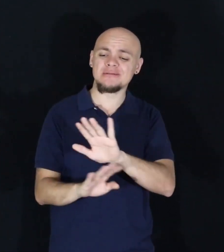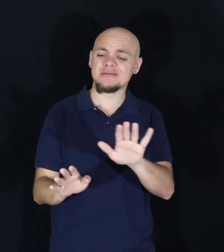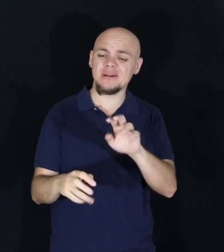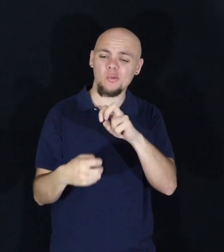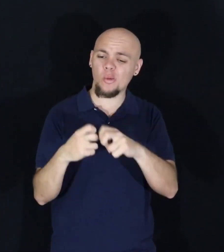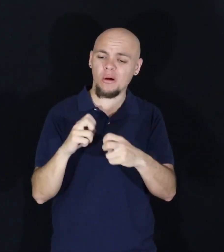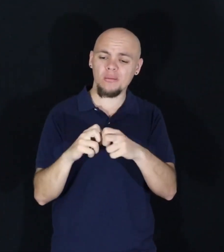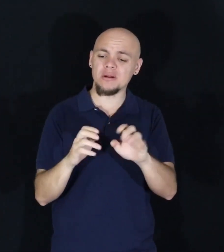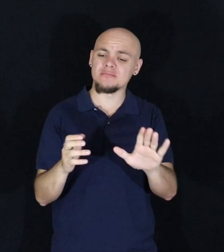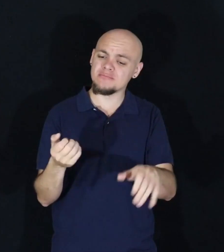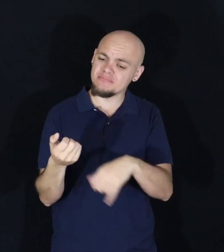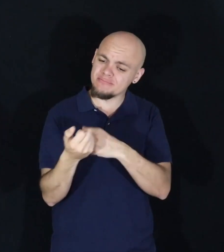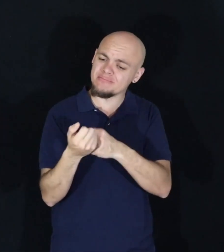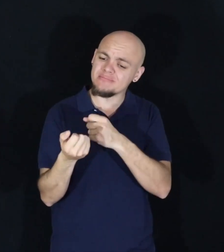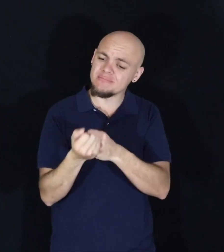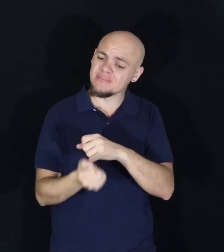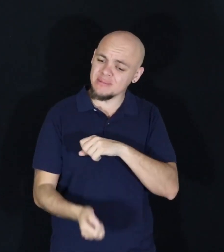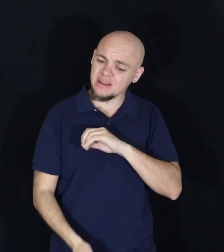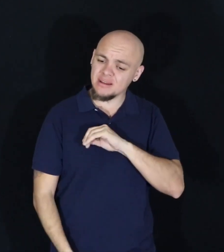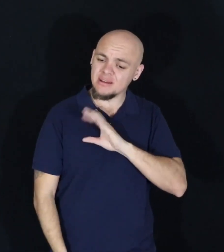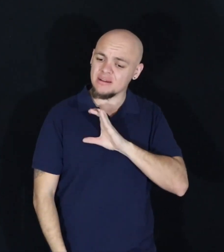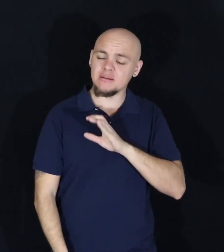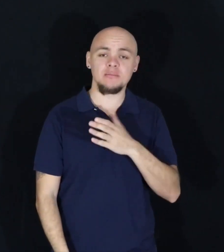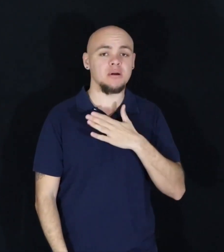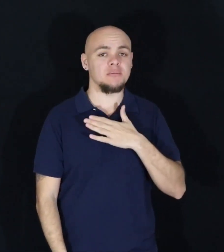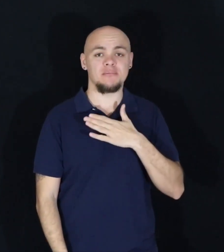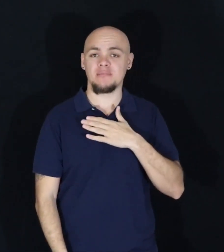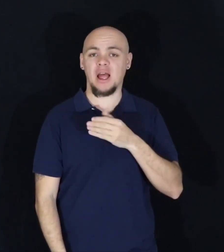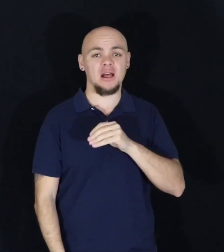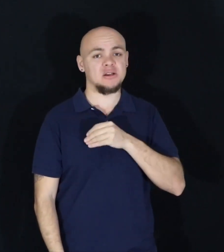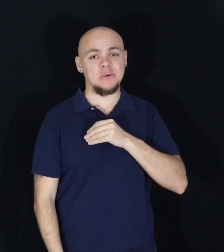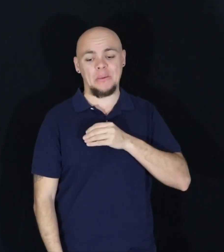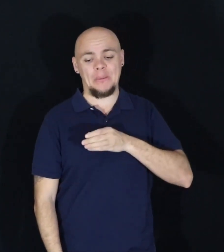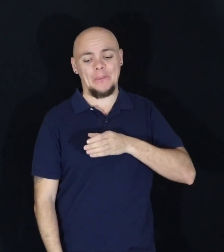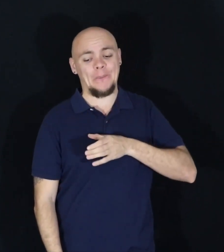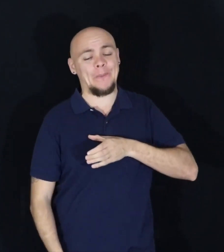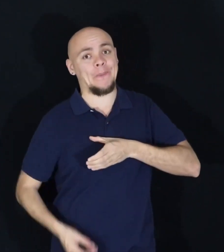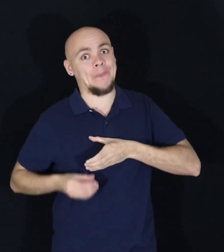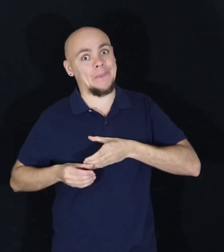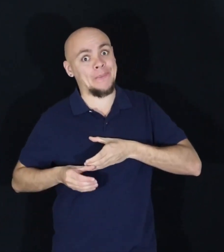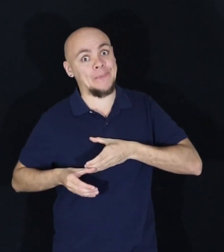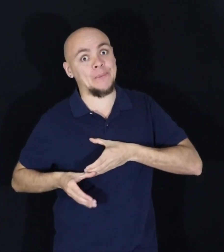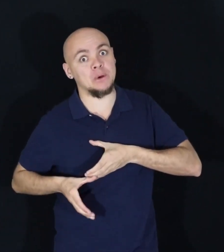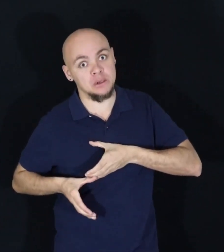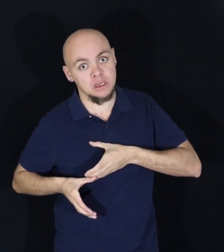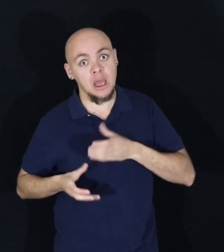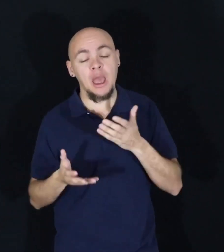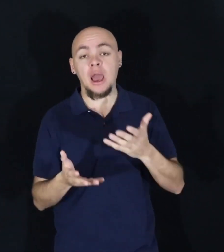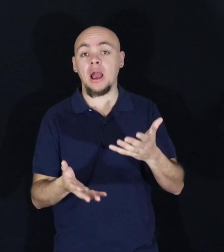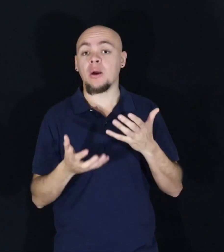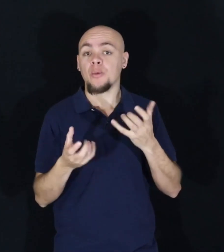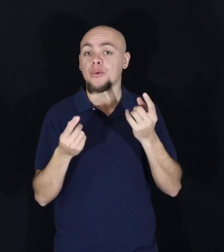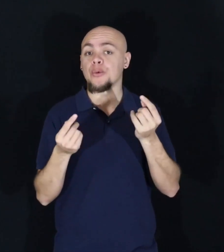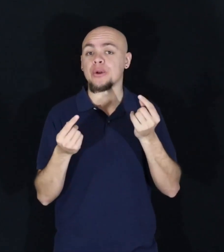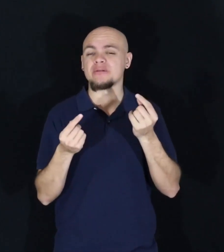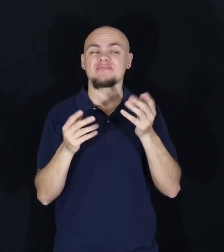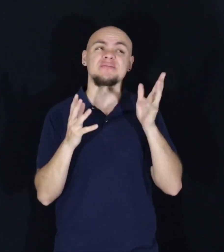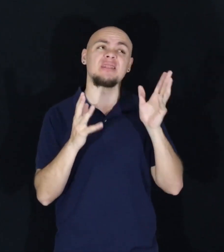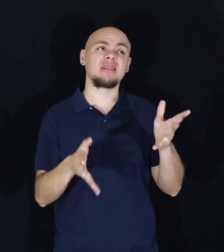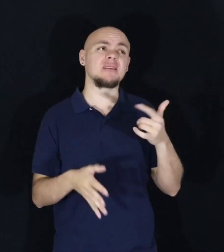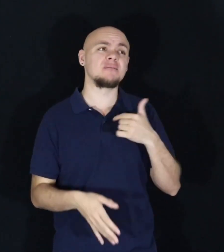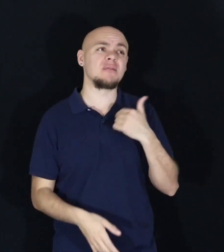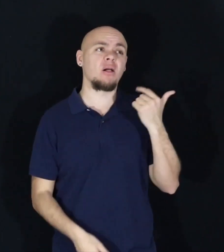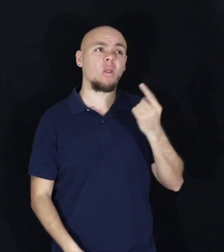to boost my morale. But my self-esteem had reached a new low, and all I really wanted was to be left alone.